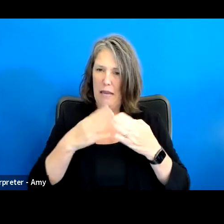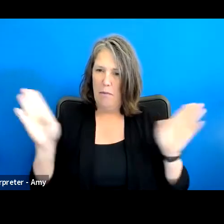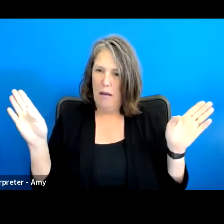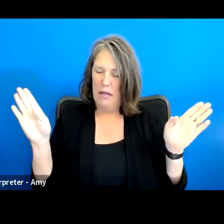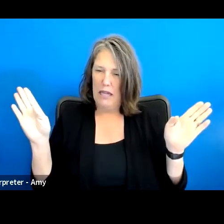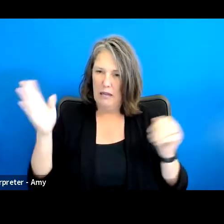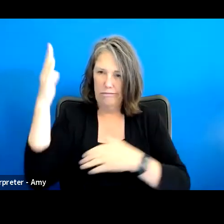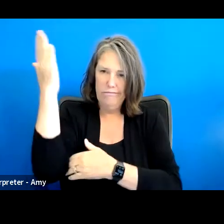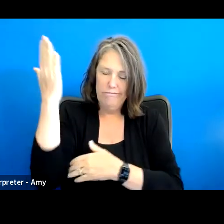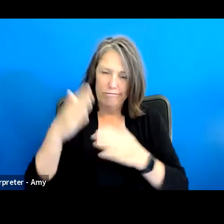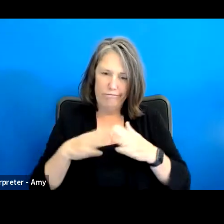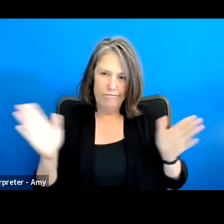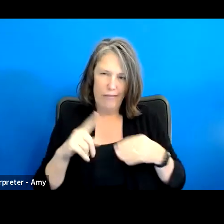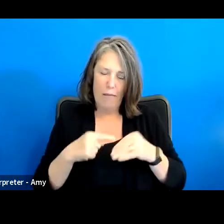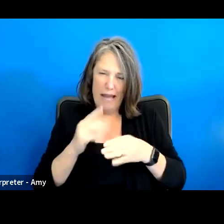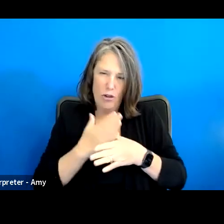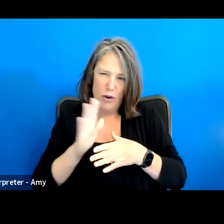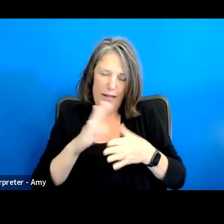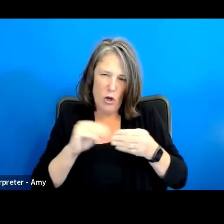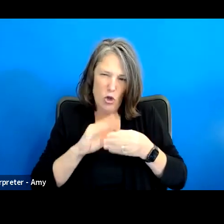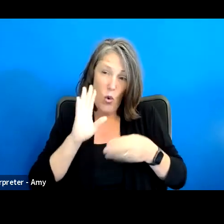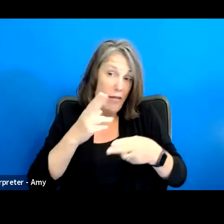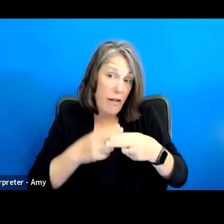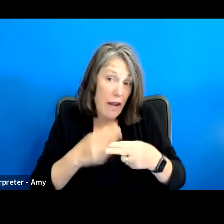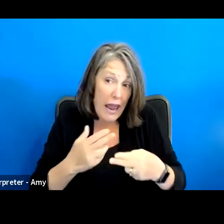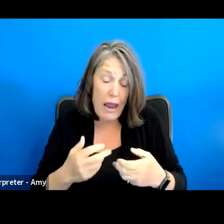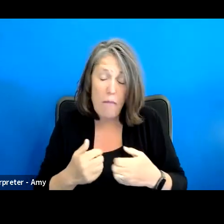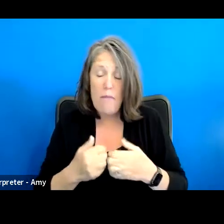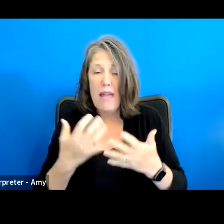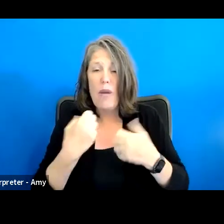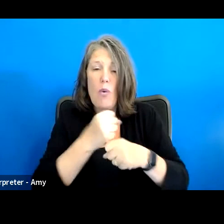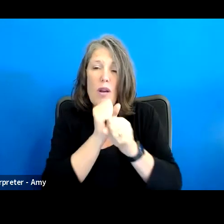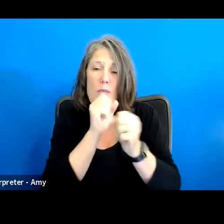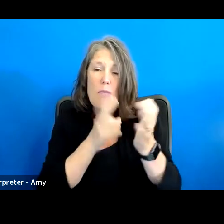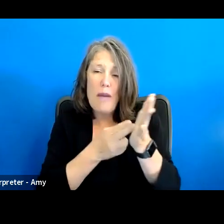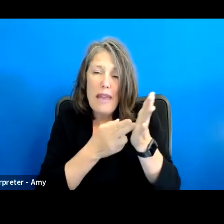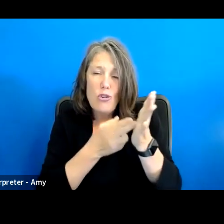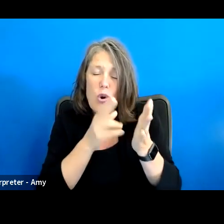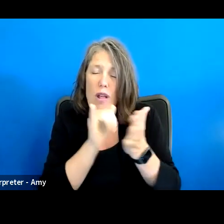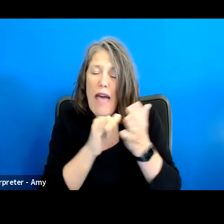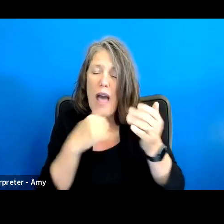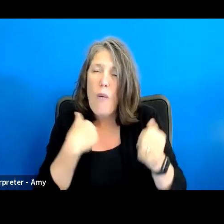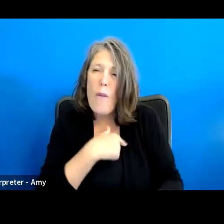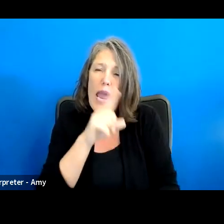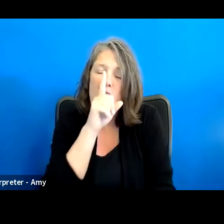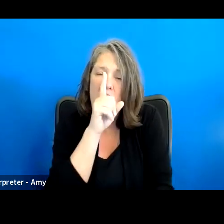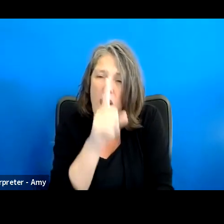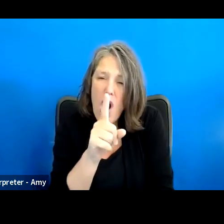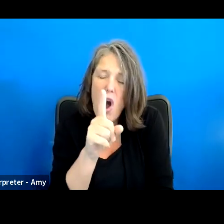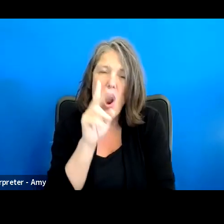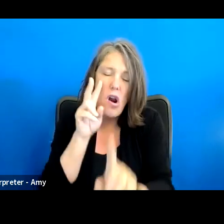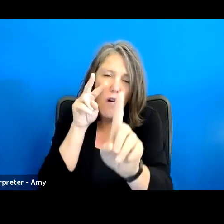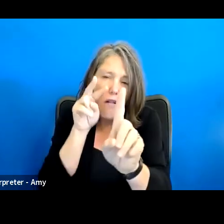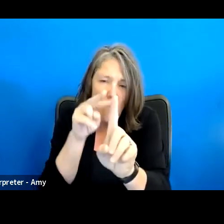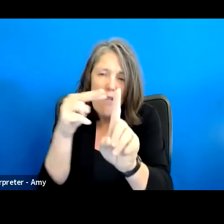about sharing their story, sharing their name, and want to make sure that we are coming at it from,